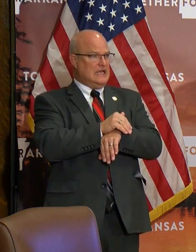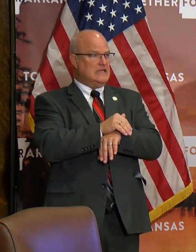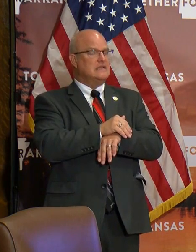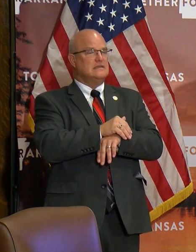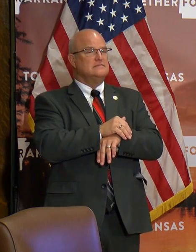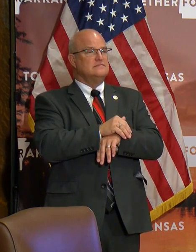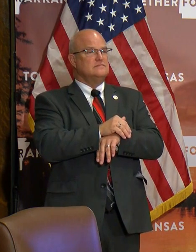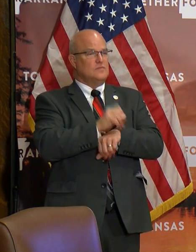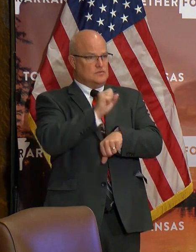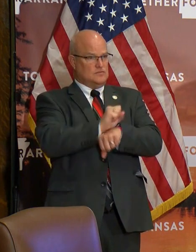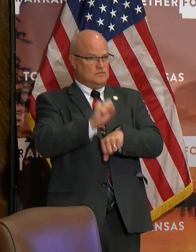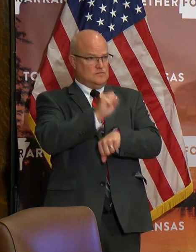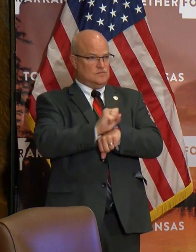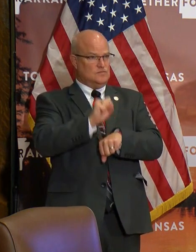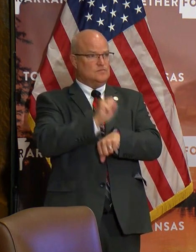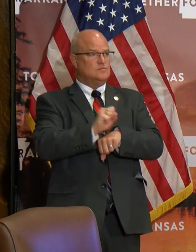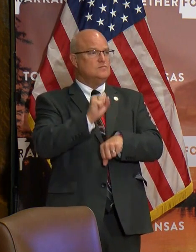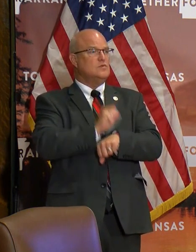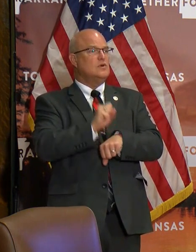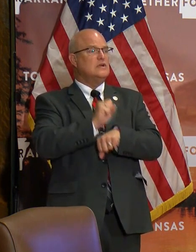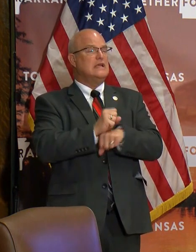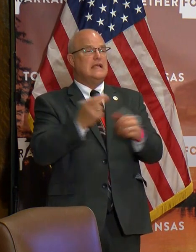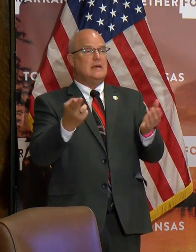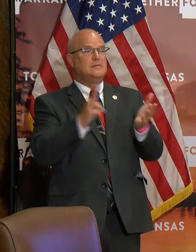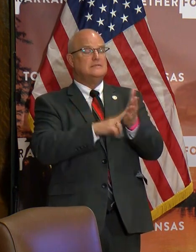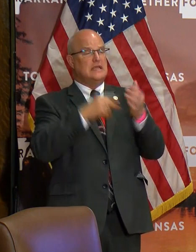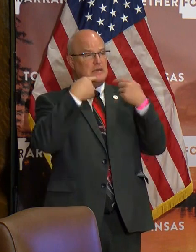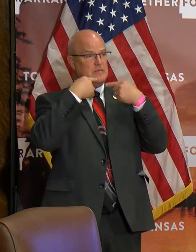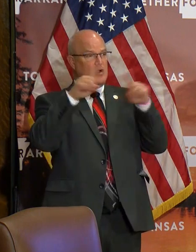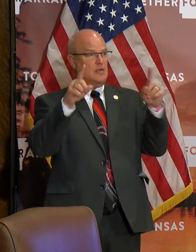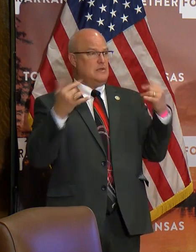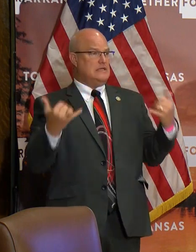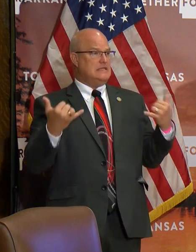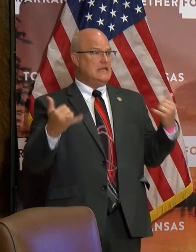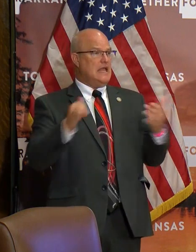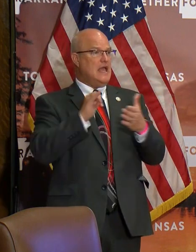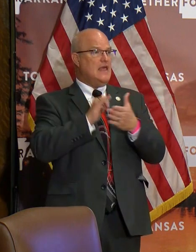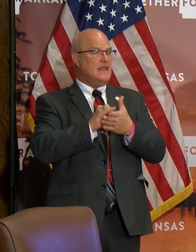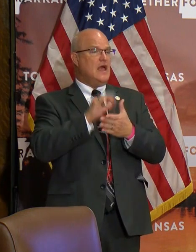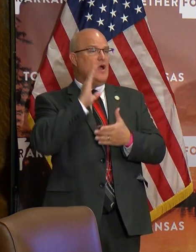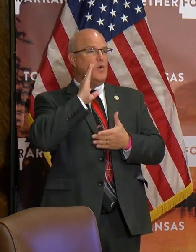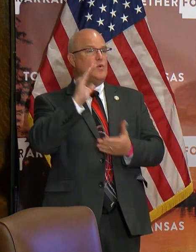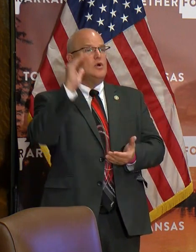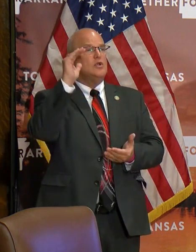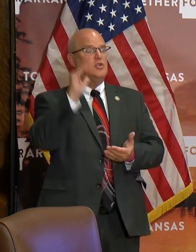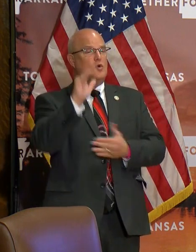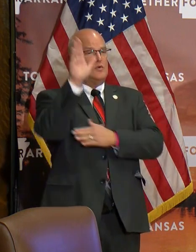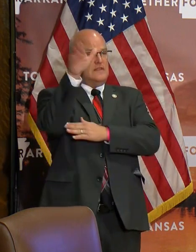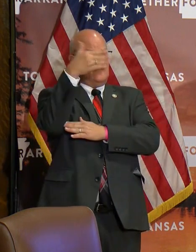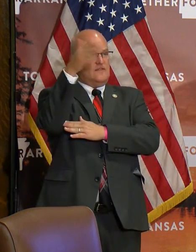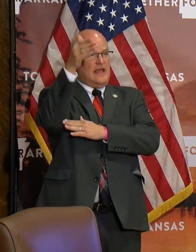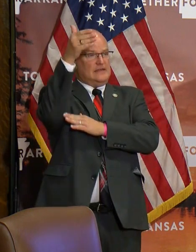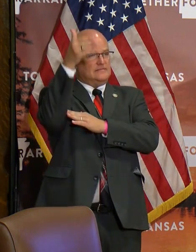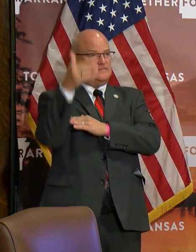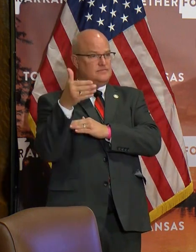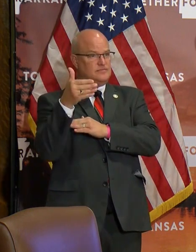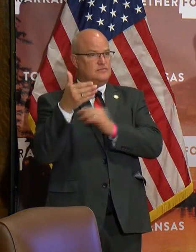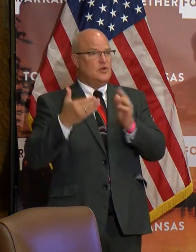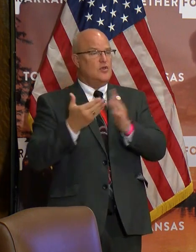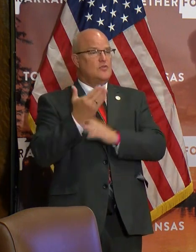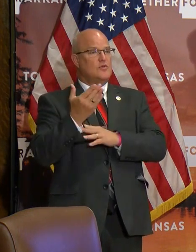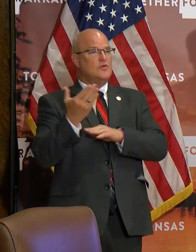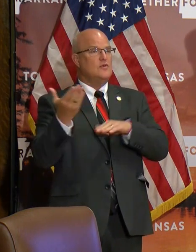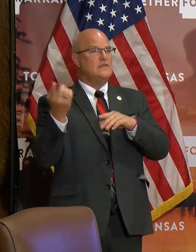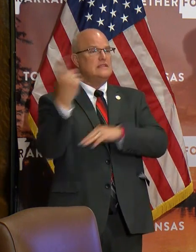of duty. And I am signing a proclamation today that will lower the state flag through the date of